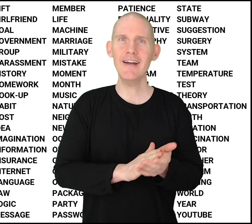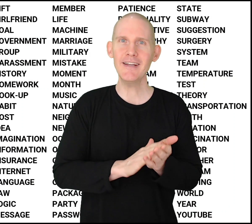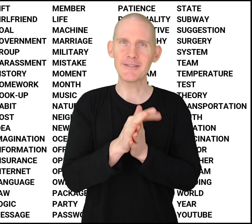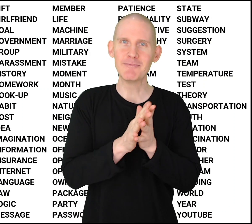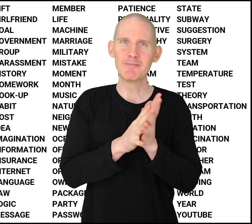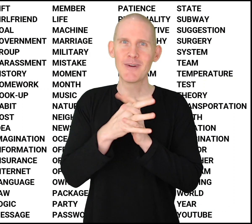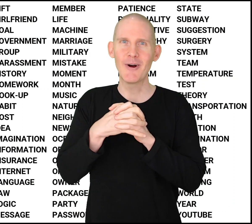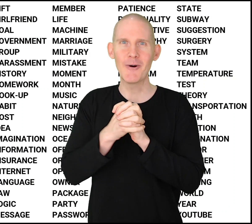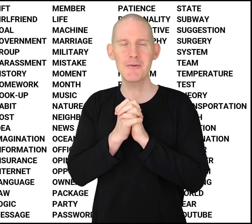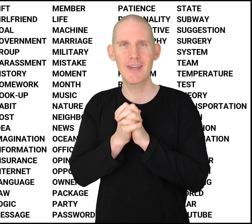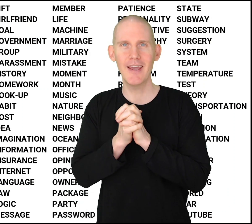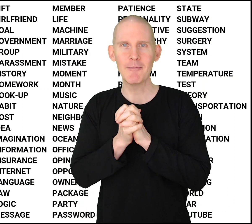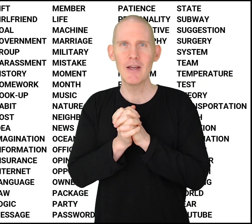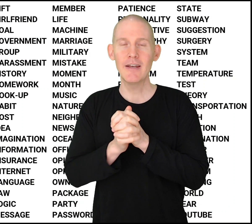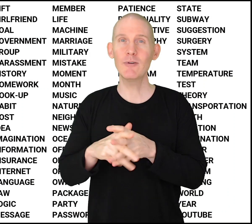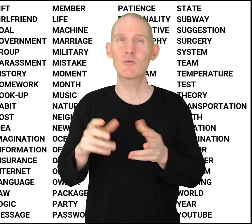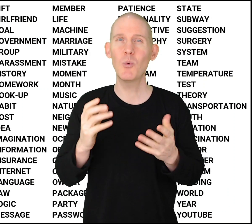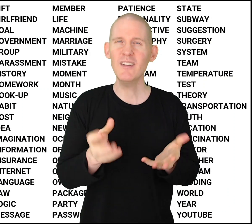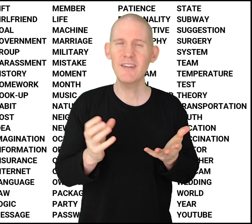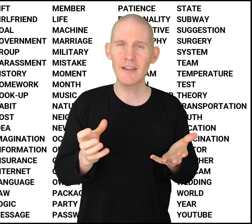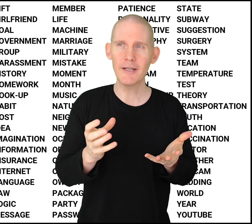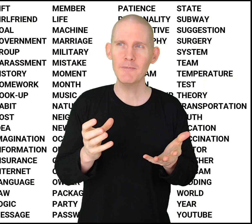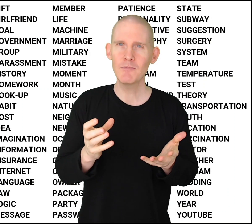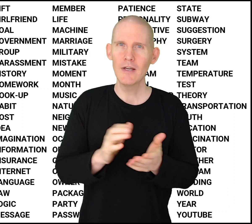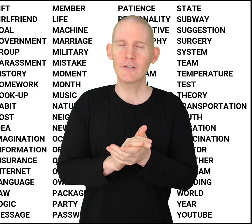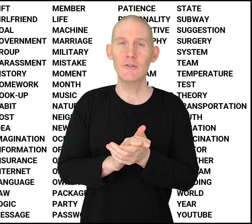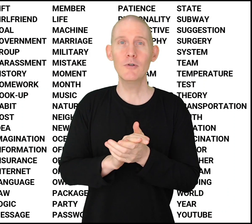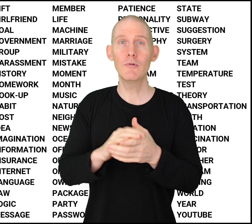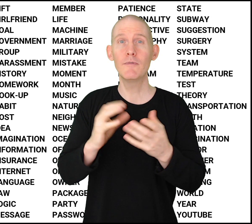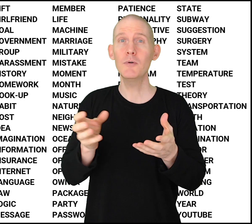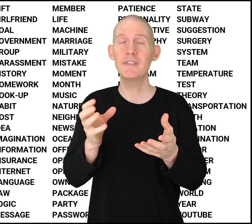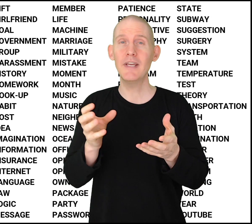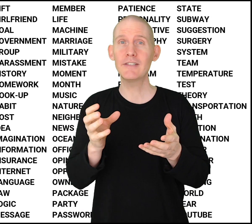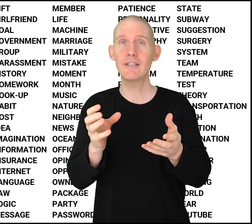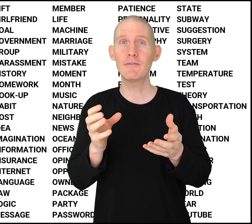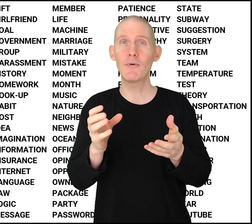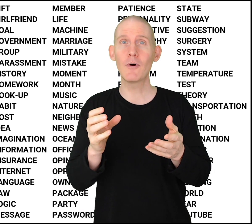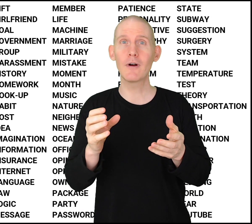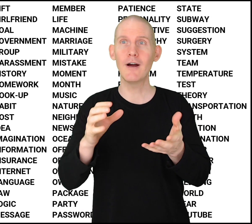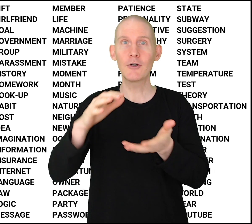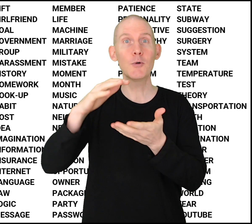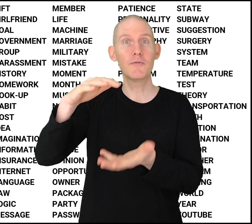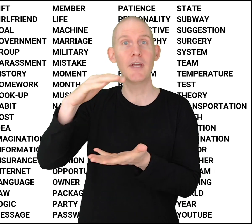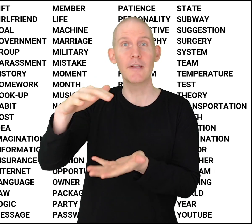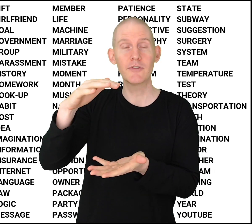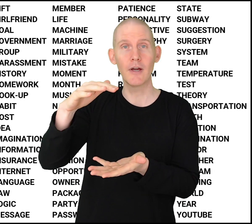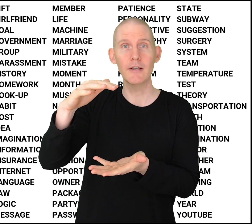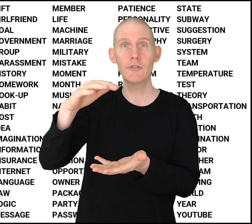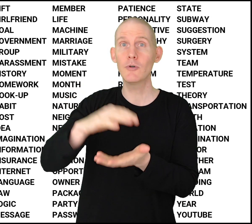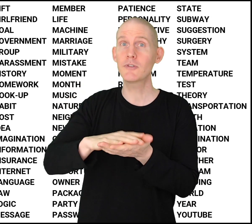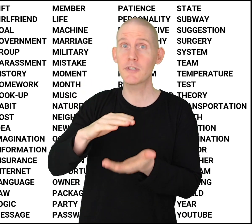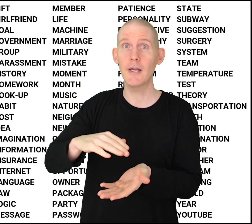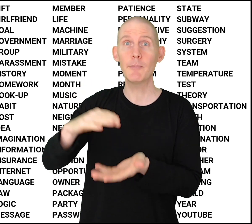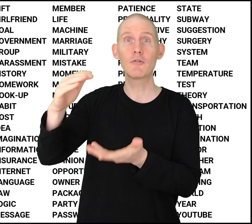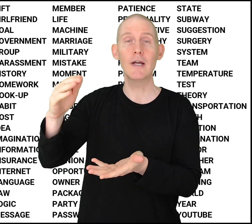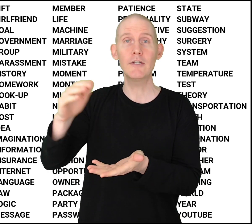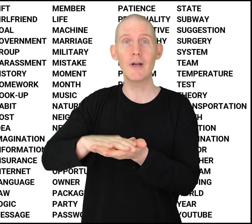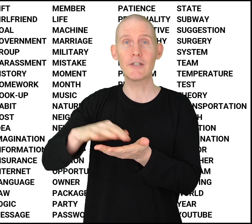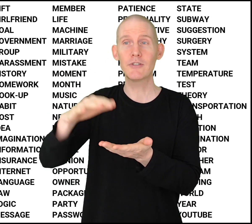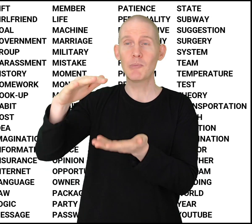signs. Okay, now it's one thing to do review and testing for a group of 10 signs. It's a step in the right direction, but